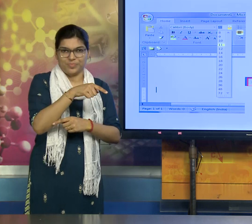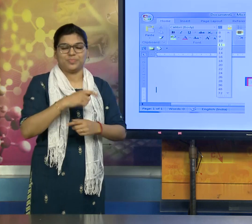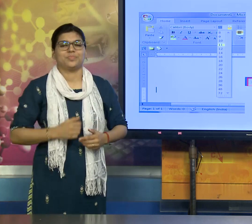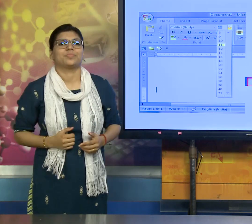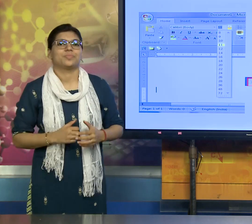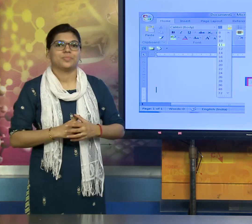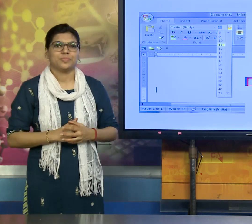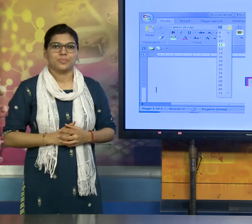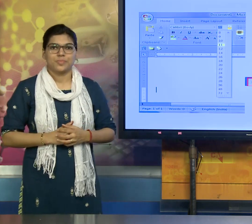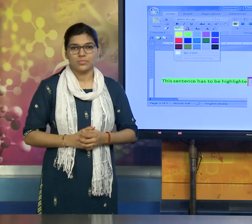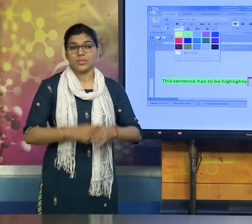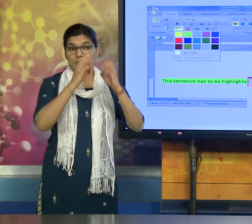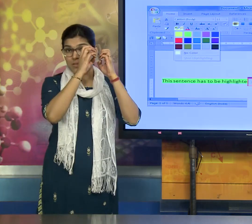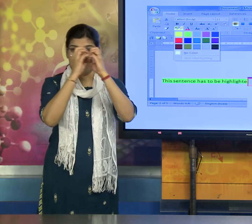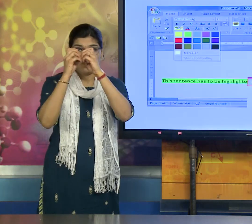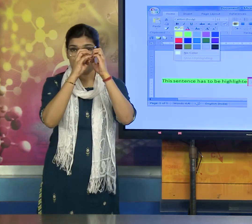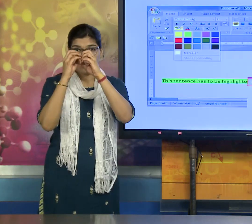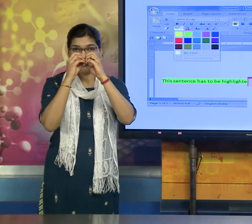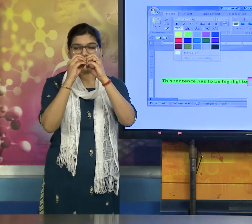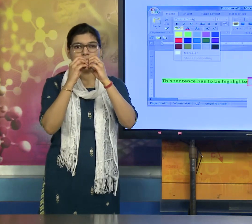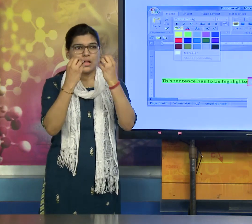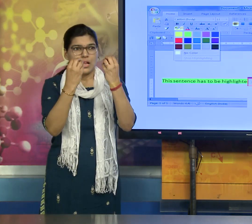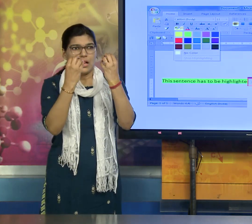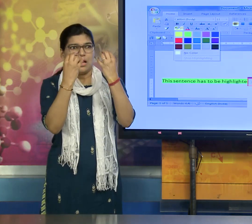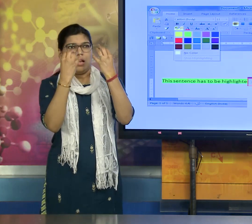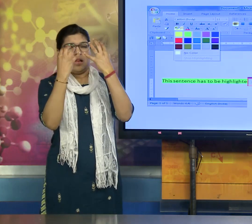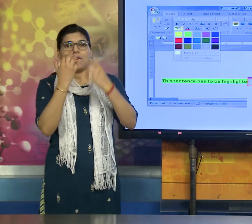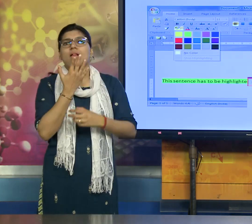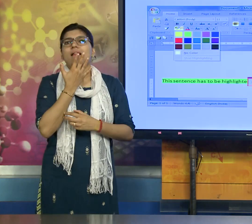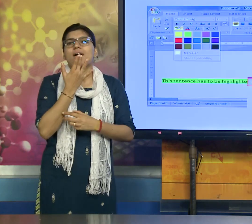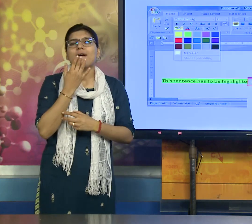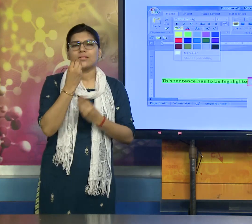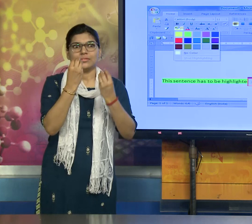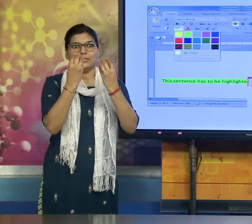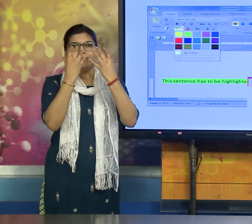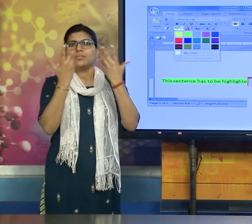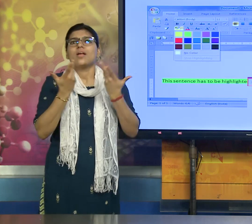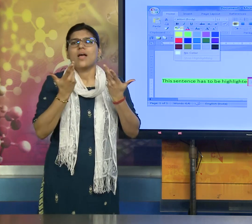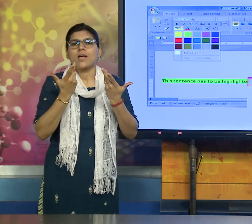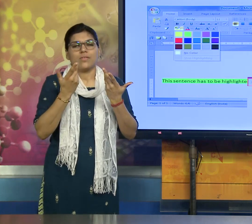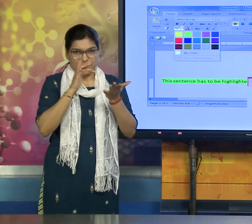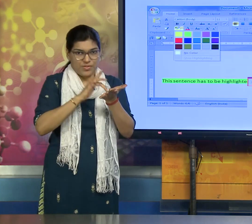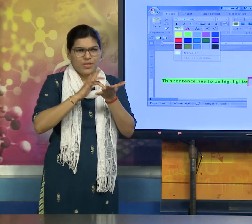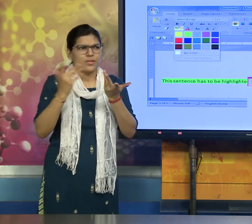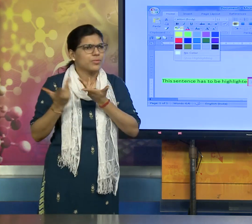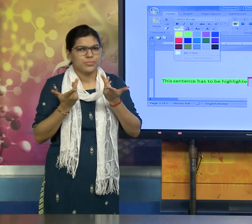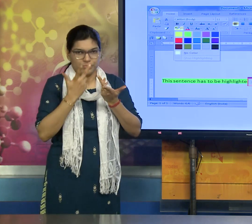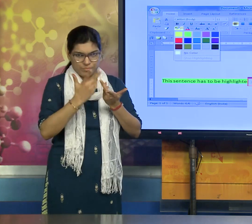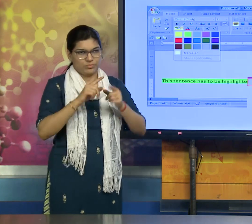of the size. Text highlighter color. Where